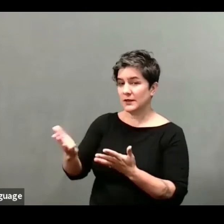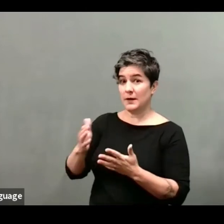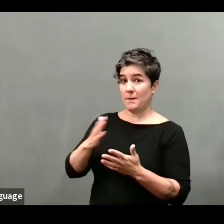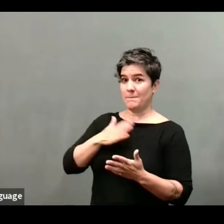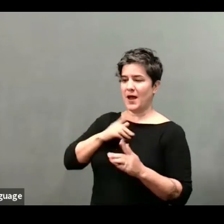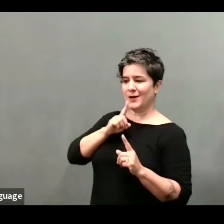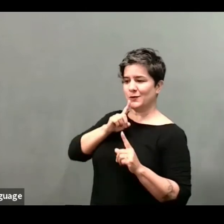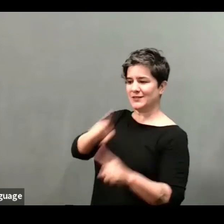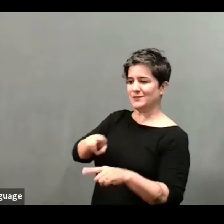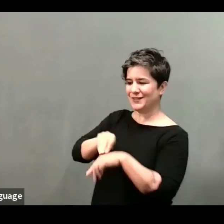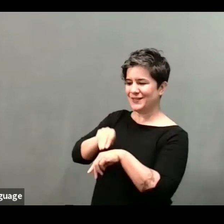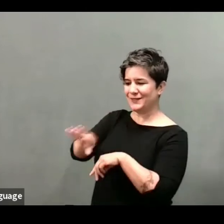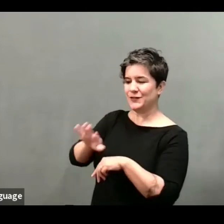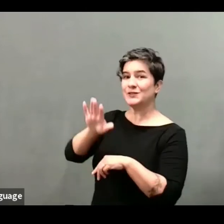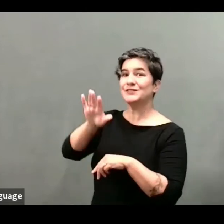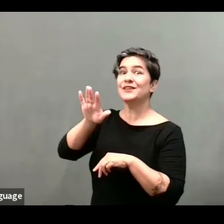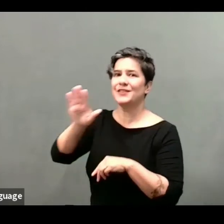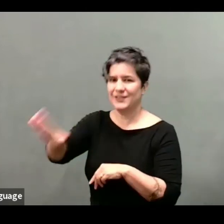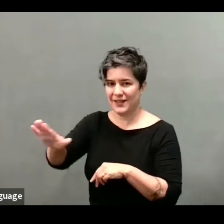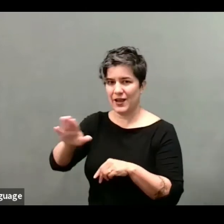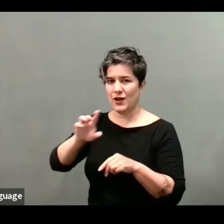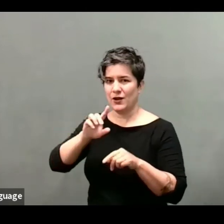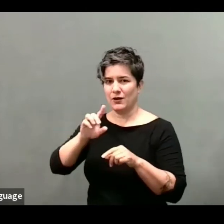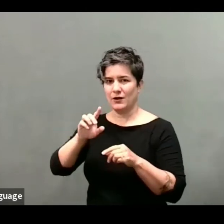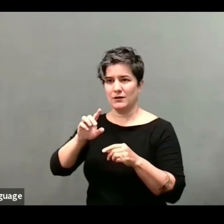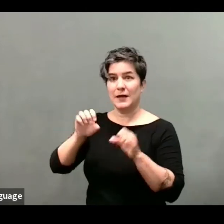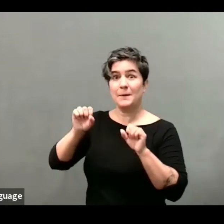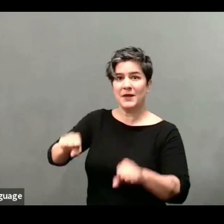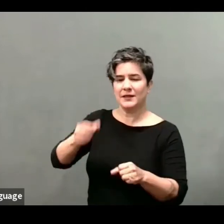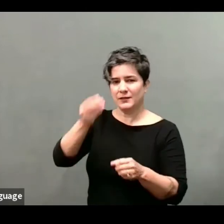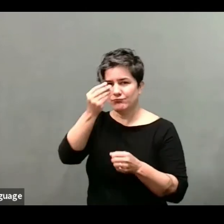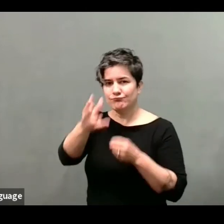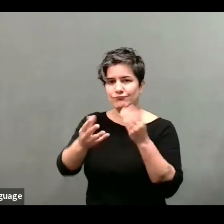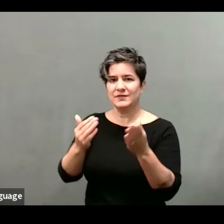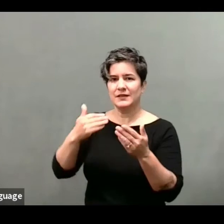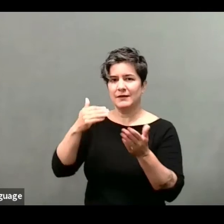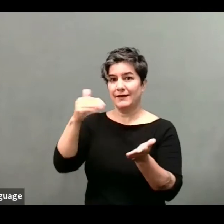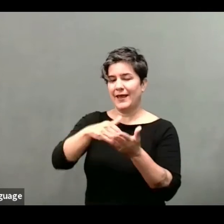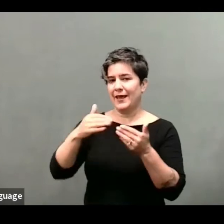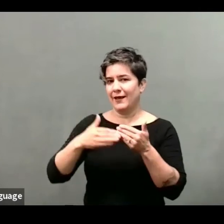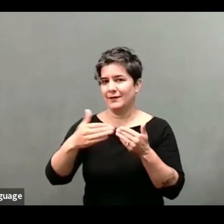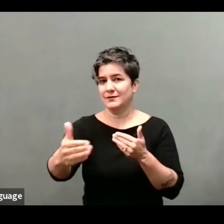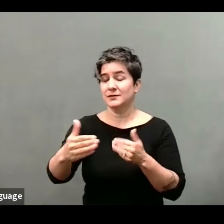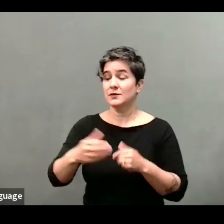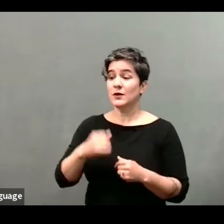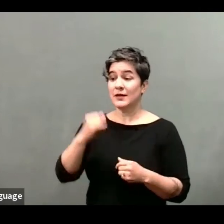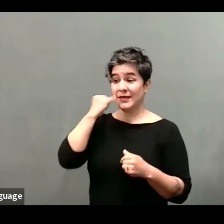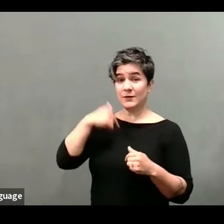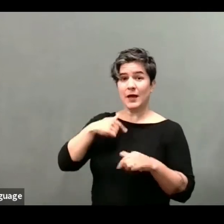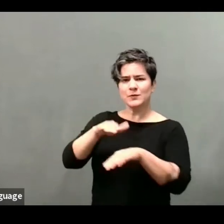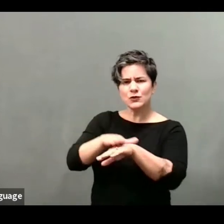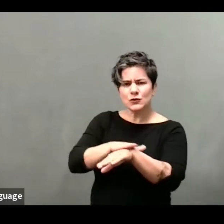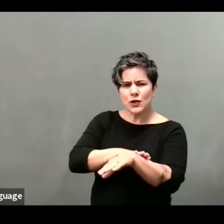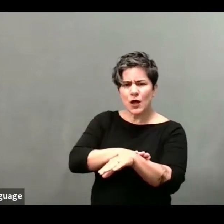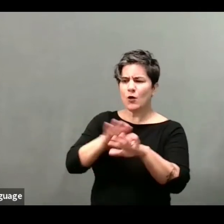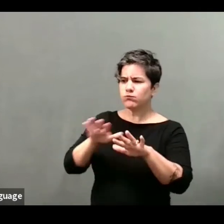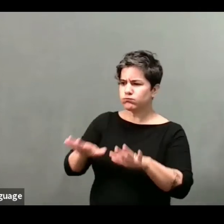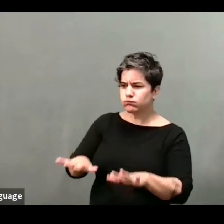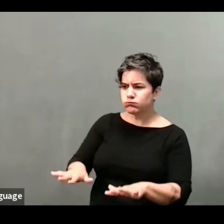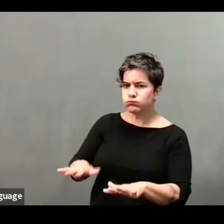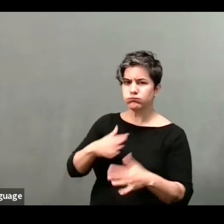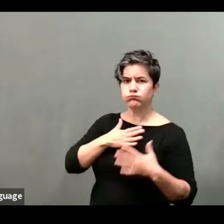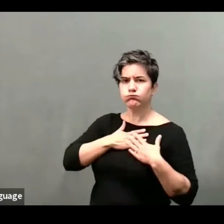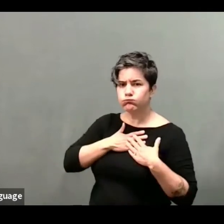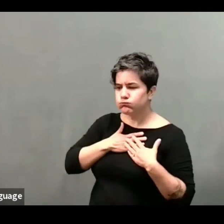their story again. So when we are supportive and we're compassionate and we're slow and kind, then they can feel